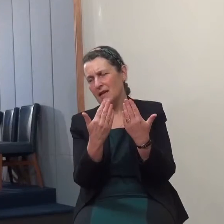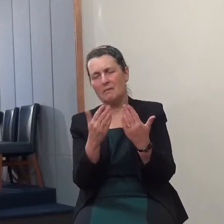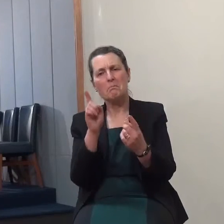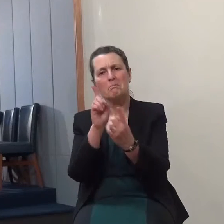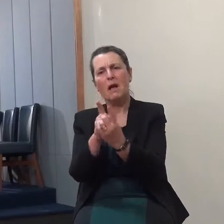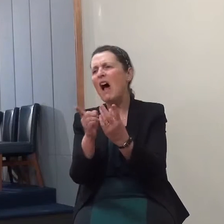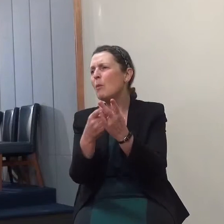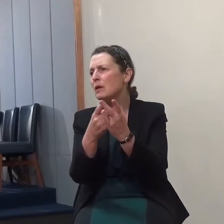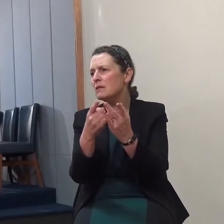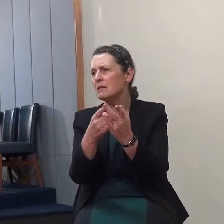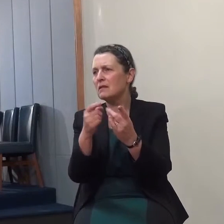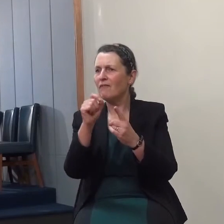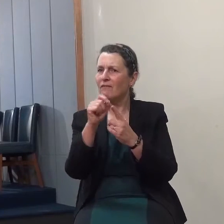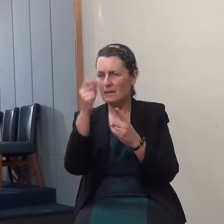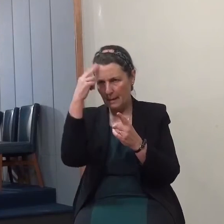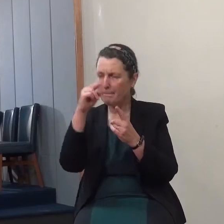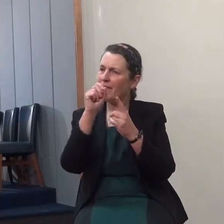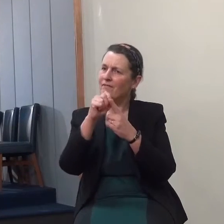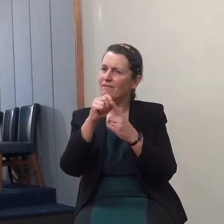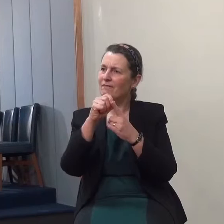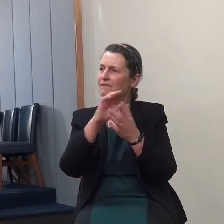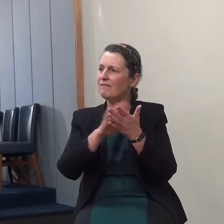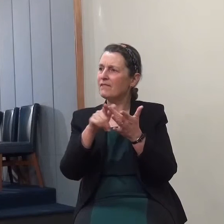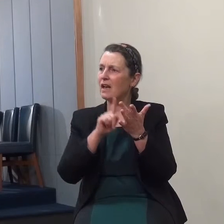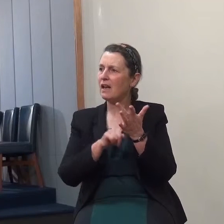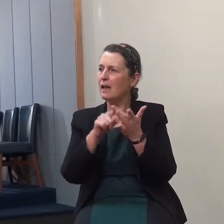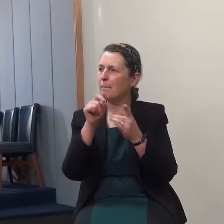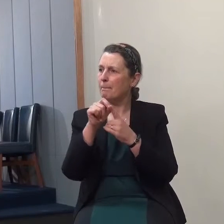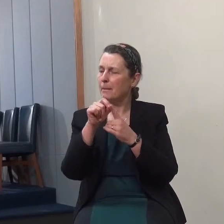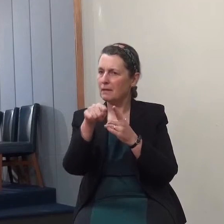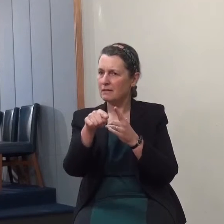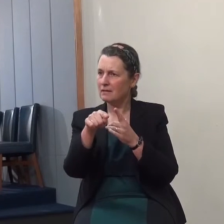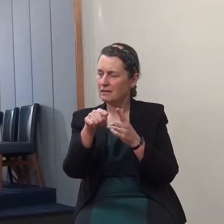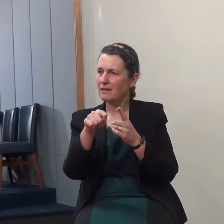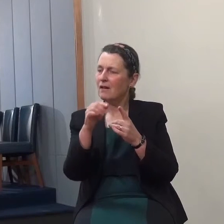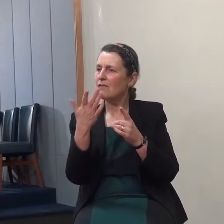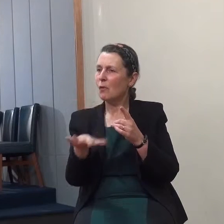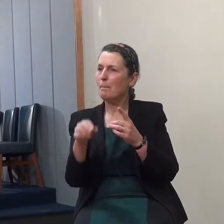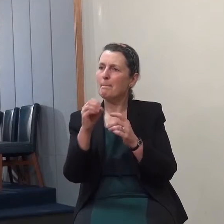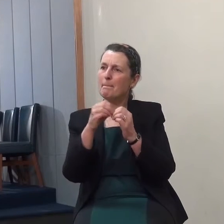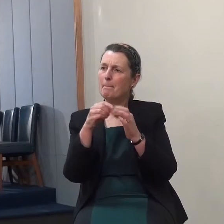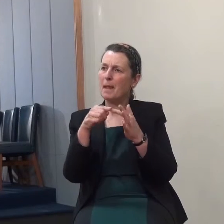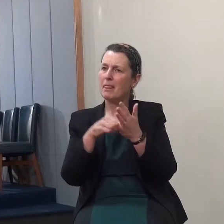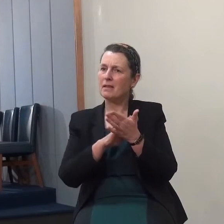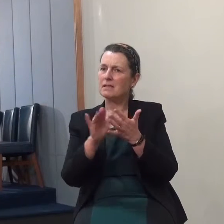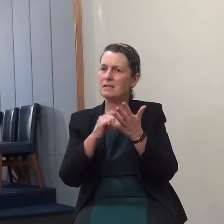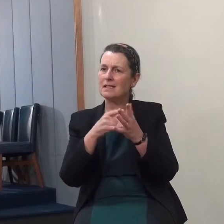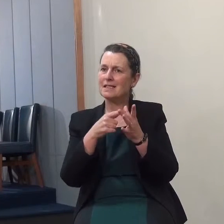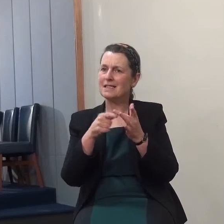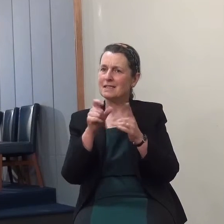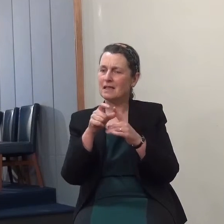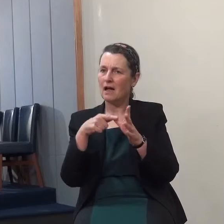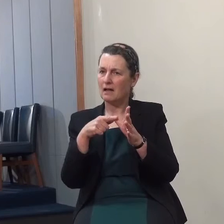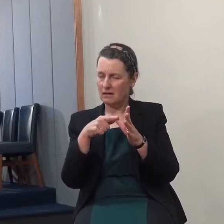he found Nathanael, and you know this record, but I'm coming to the point in a moment. And in verse 45, "We have found